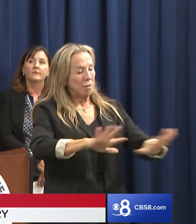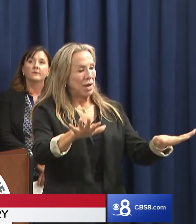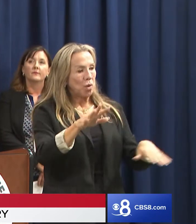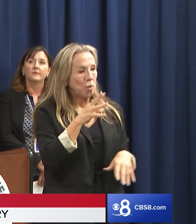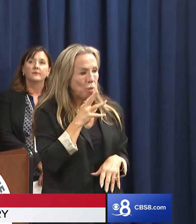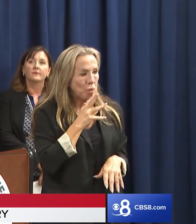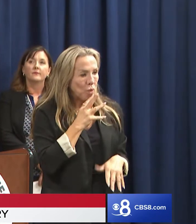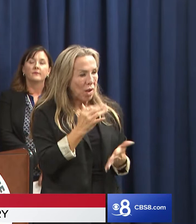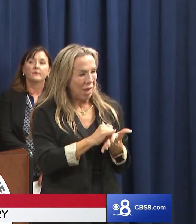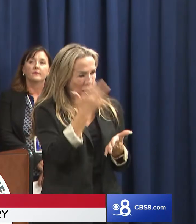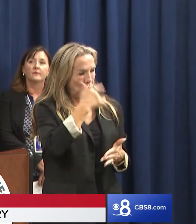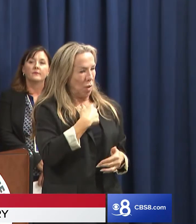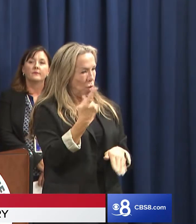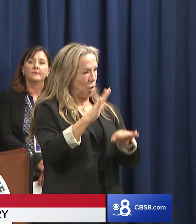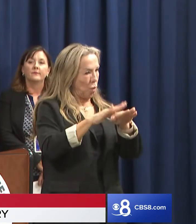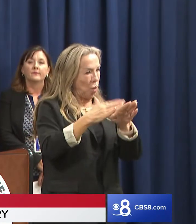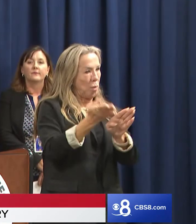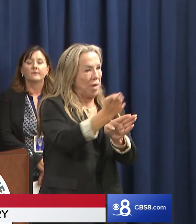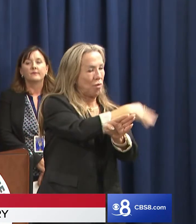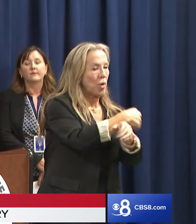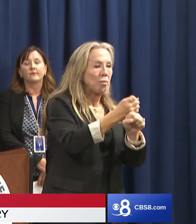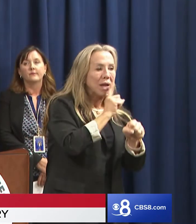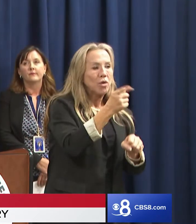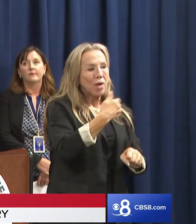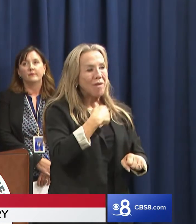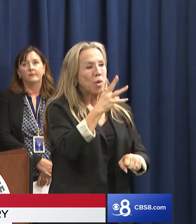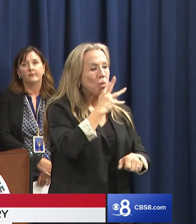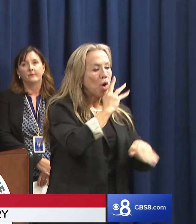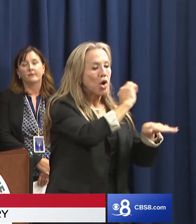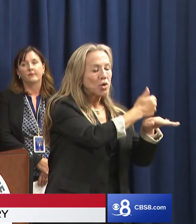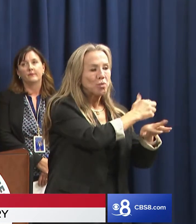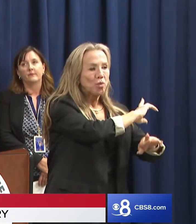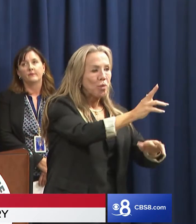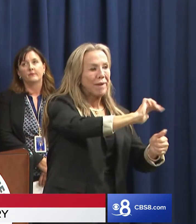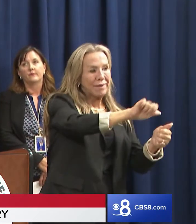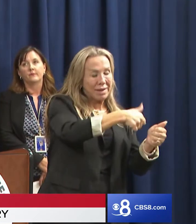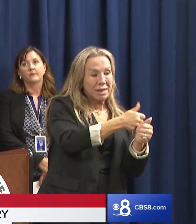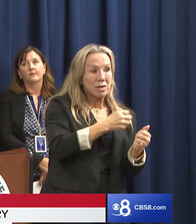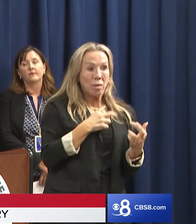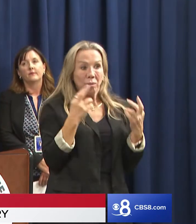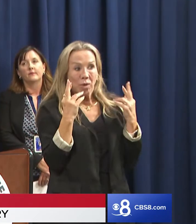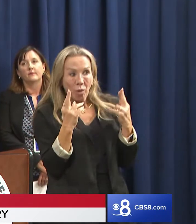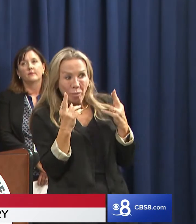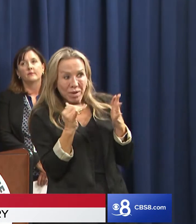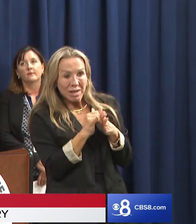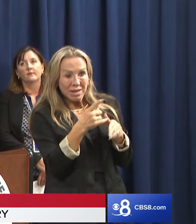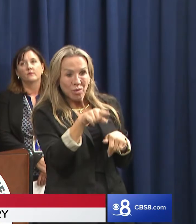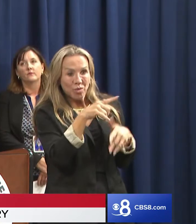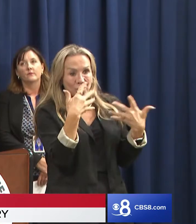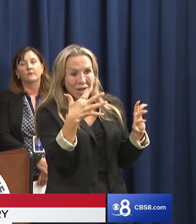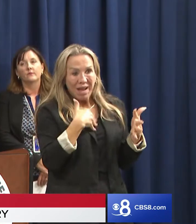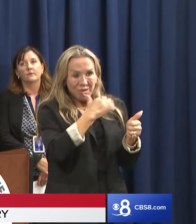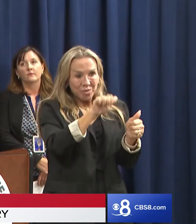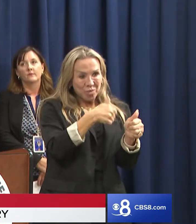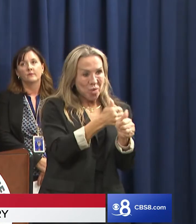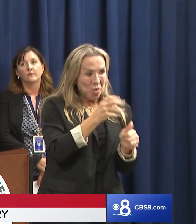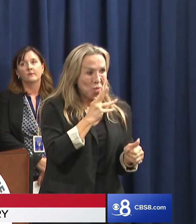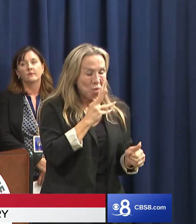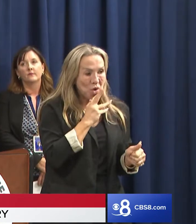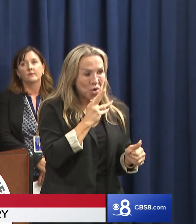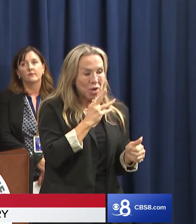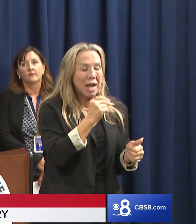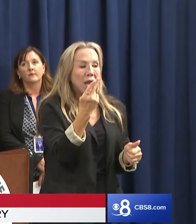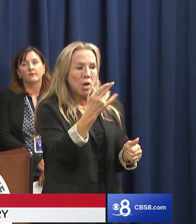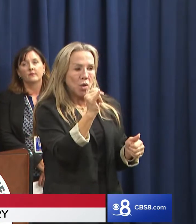would expect this after a storm, and do hope that people have stored water and to use it